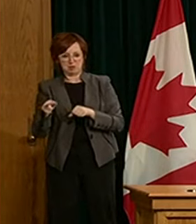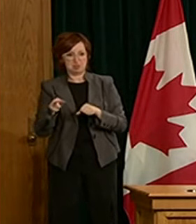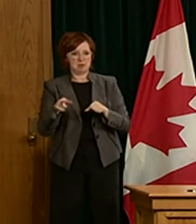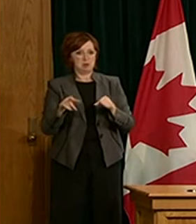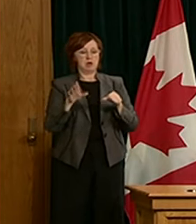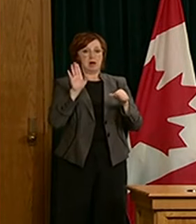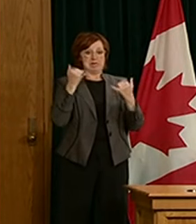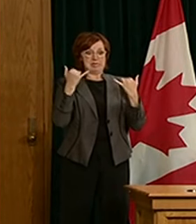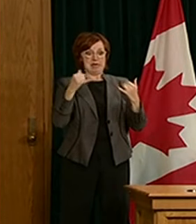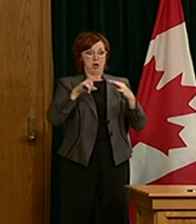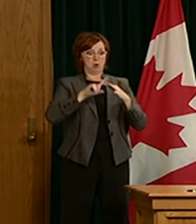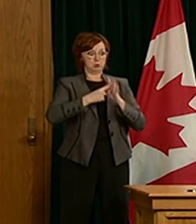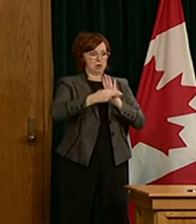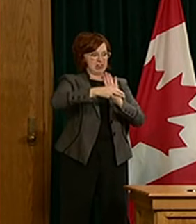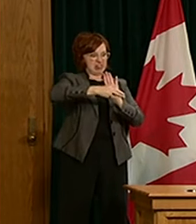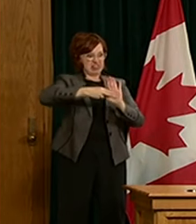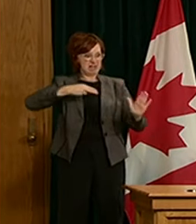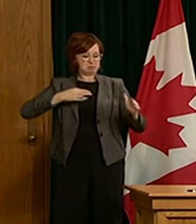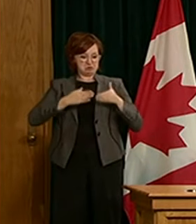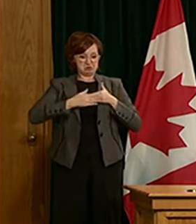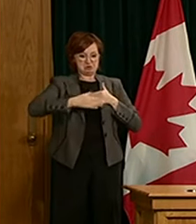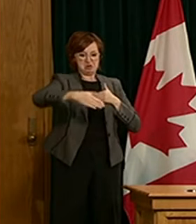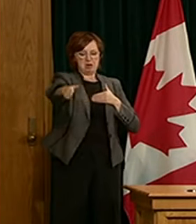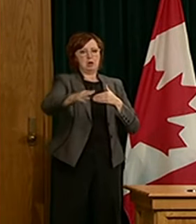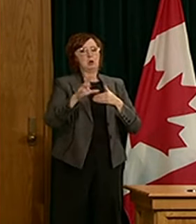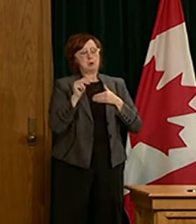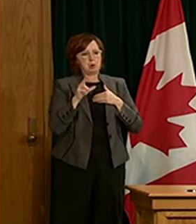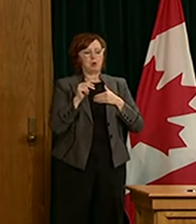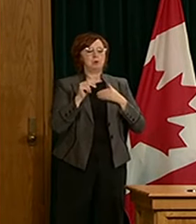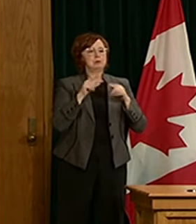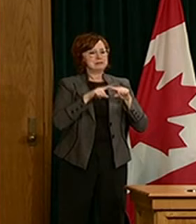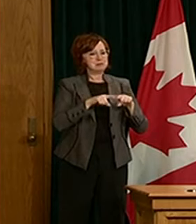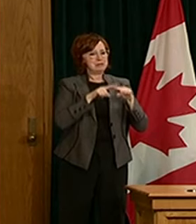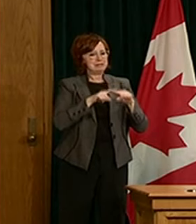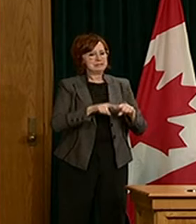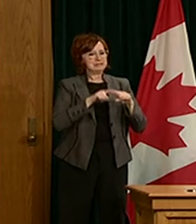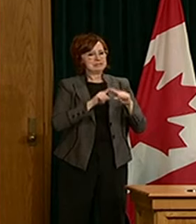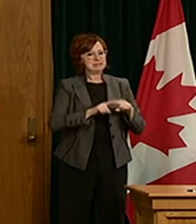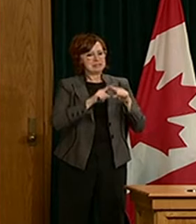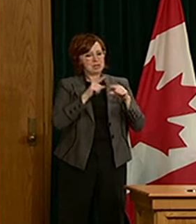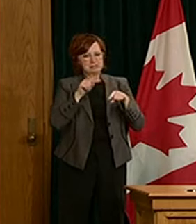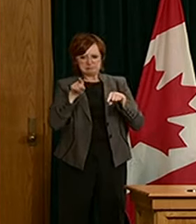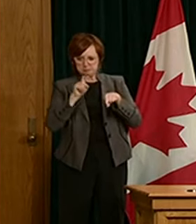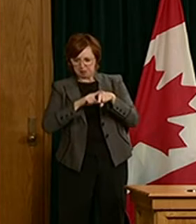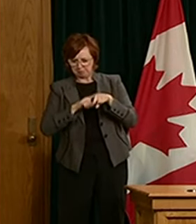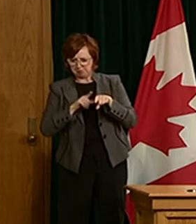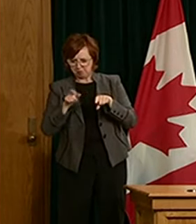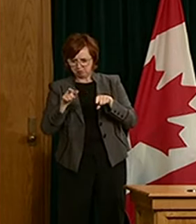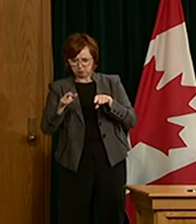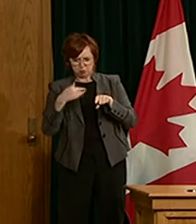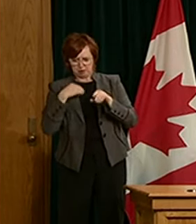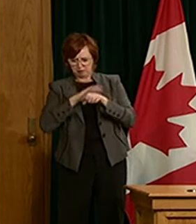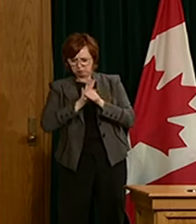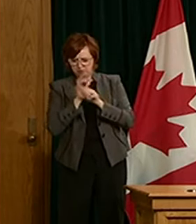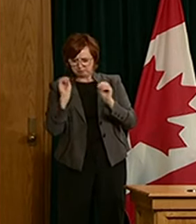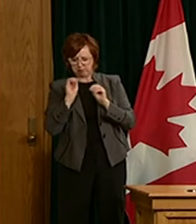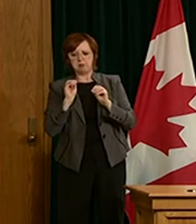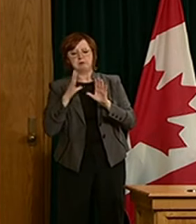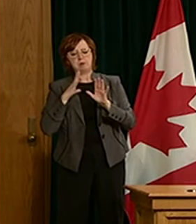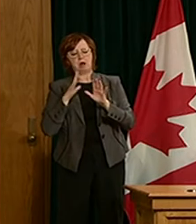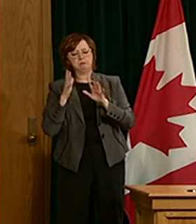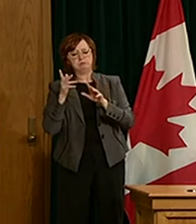immediately. They will be staged. So as patients are admitted into some of the centers that are identified